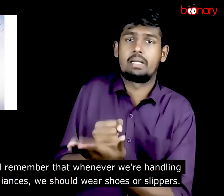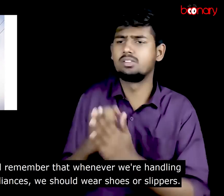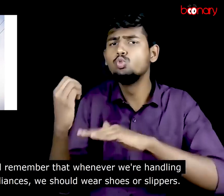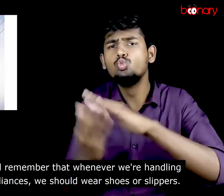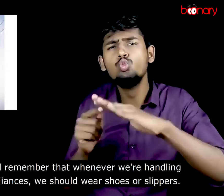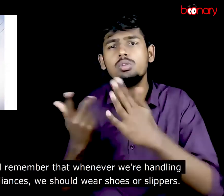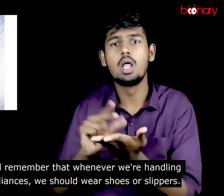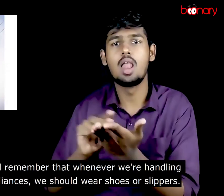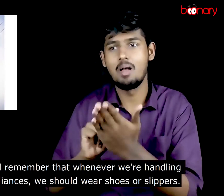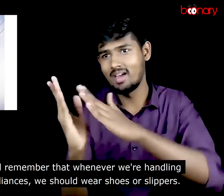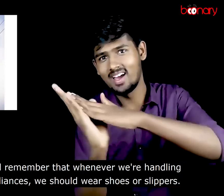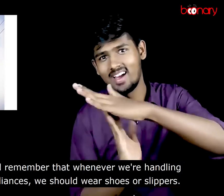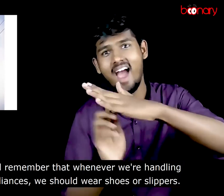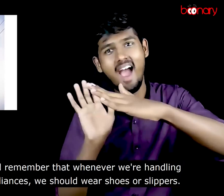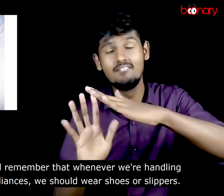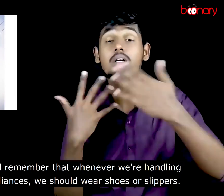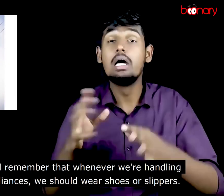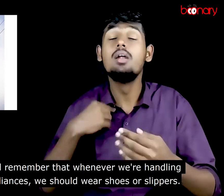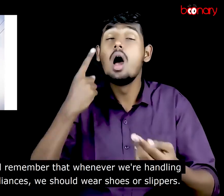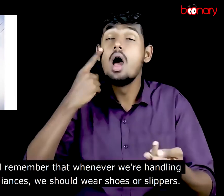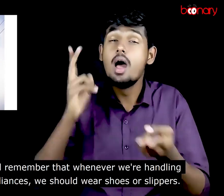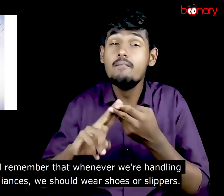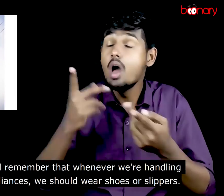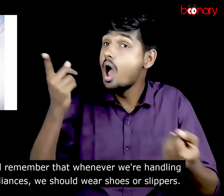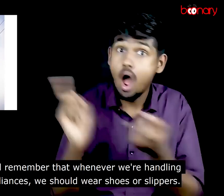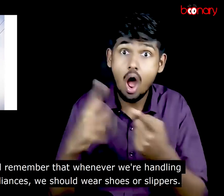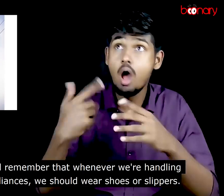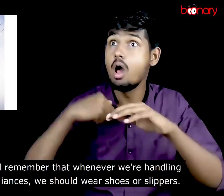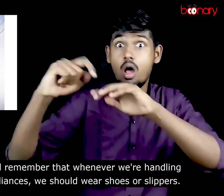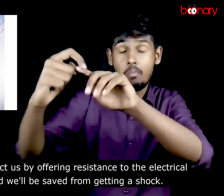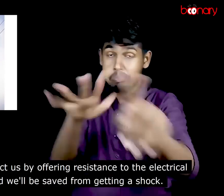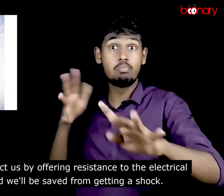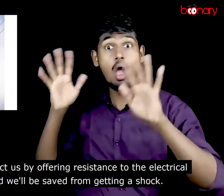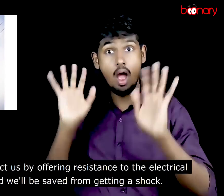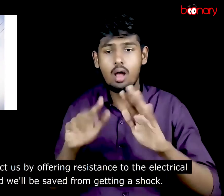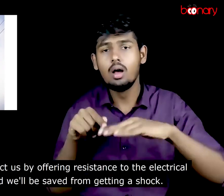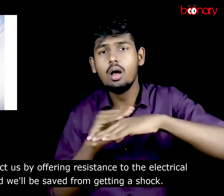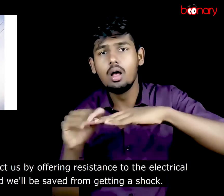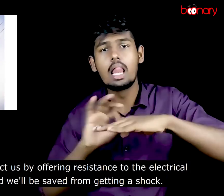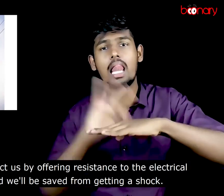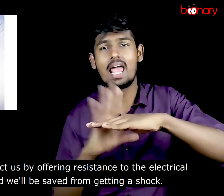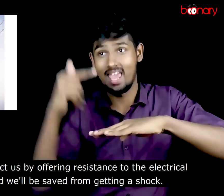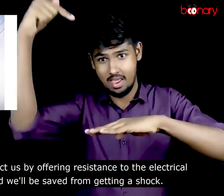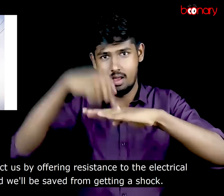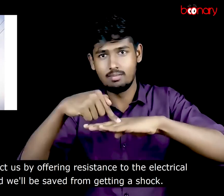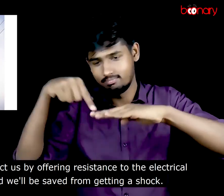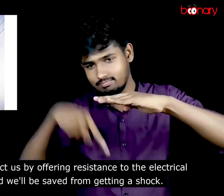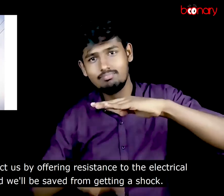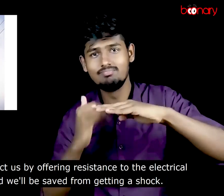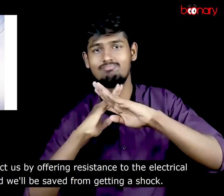electrical appliances, we should wear shoes or slippers. These will protect us by offering